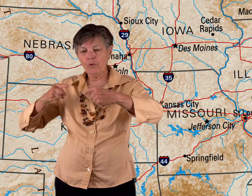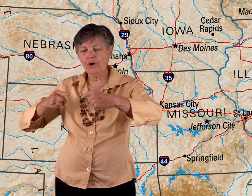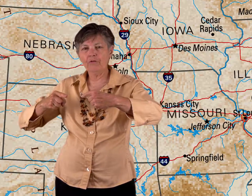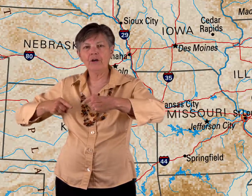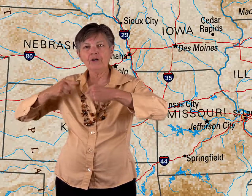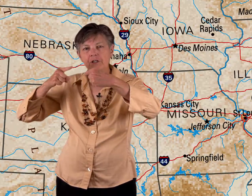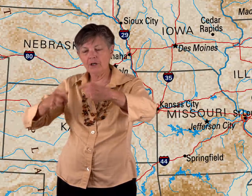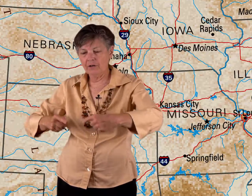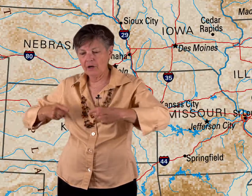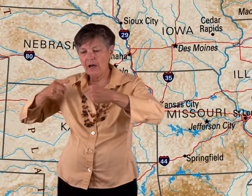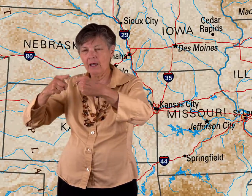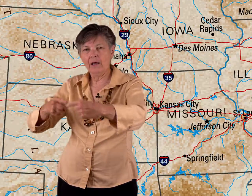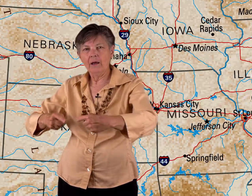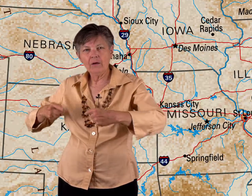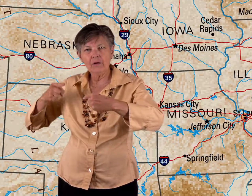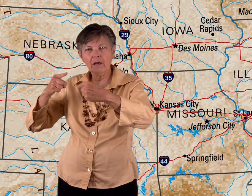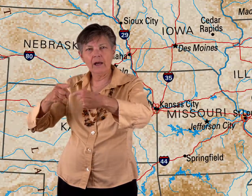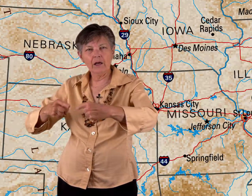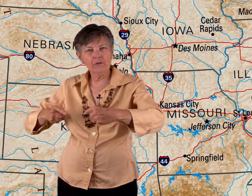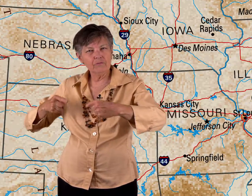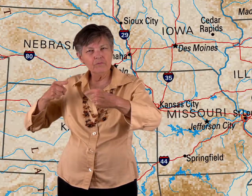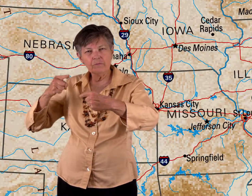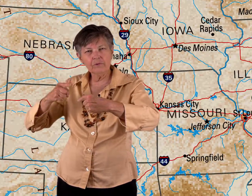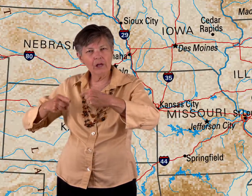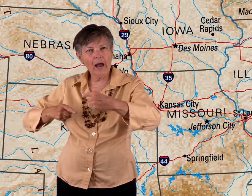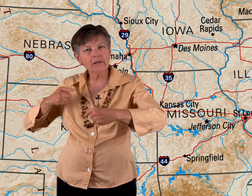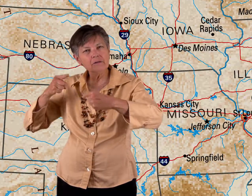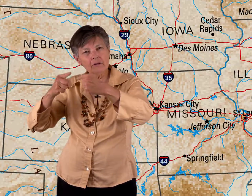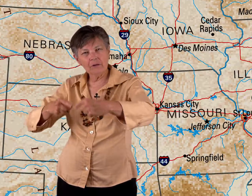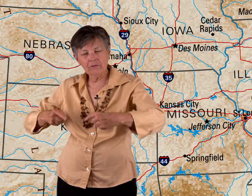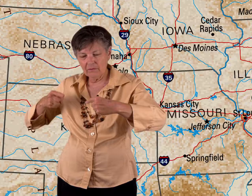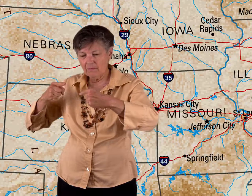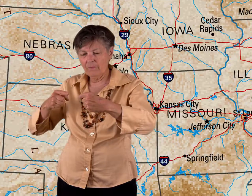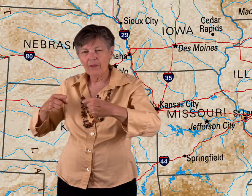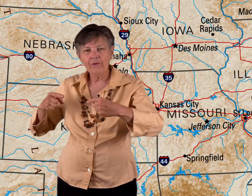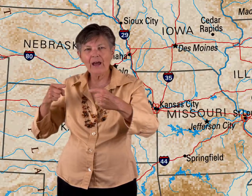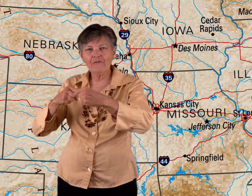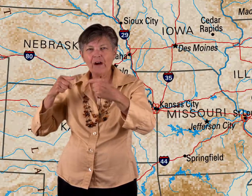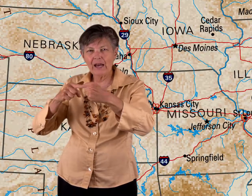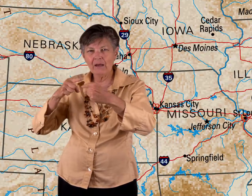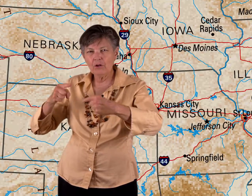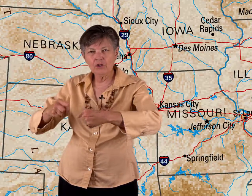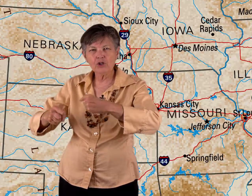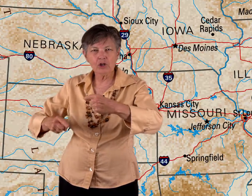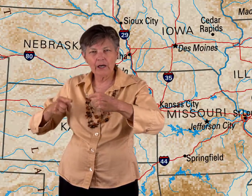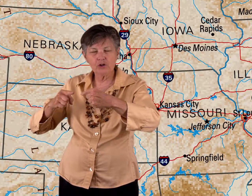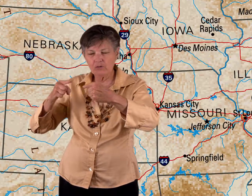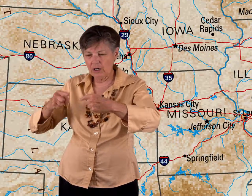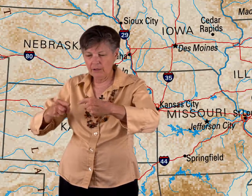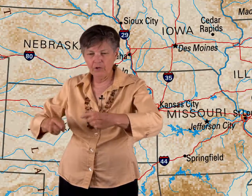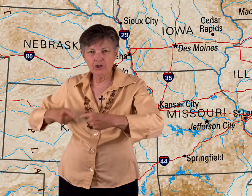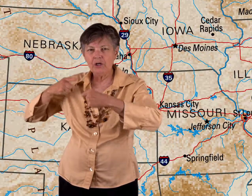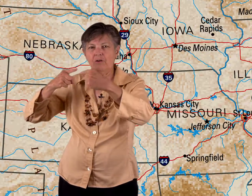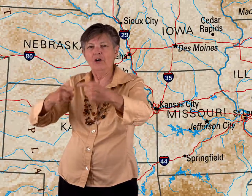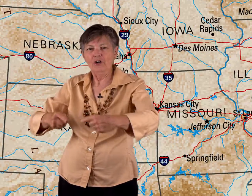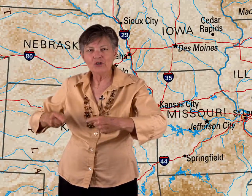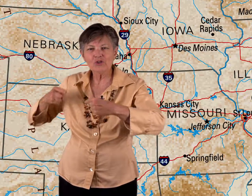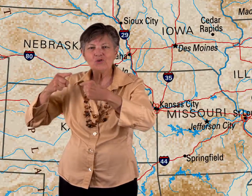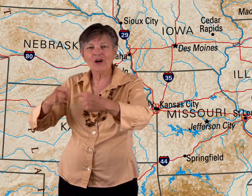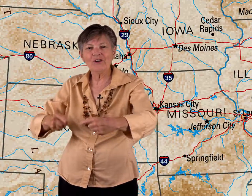pointer fingers here, and they're kind of not, they're not fighting, they're just kind of struggling with each other.